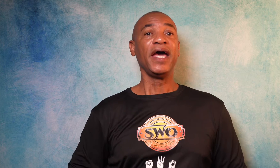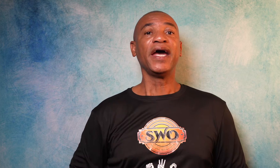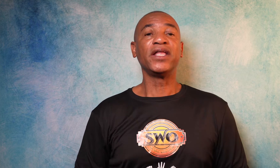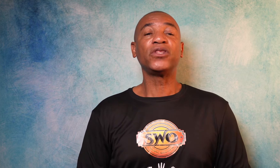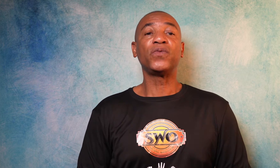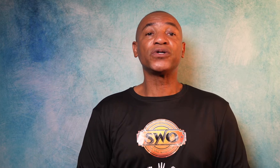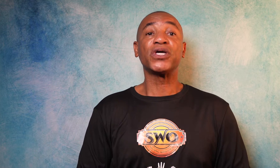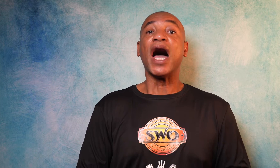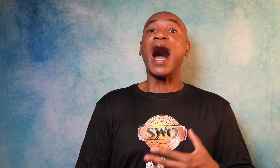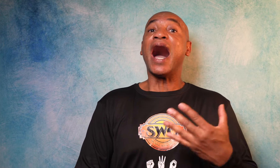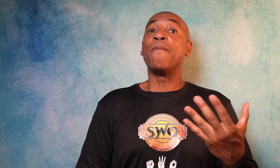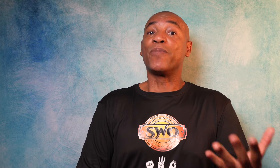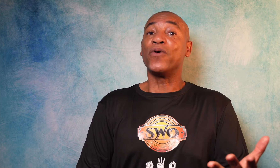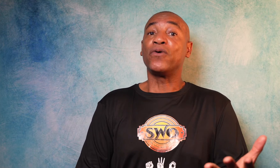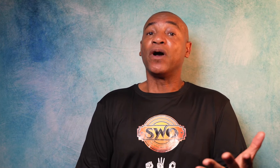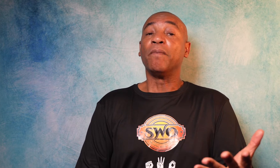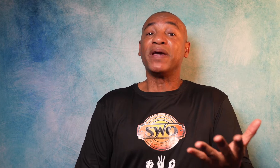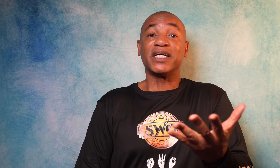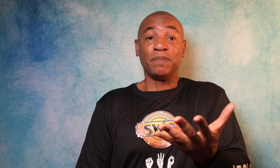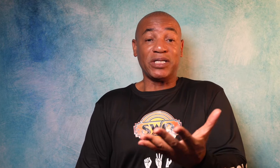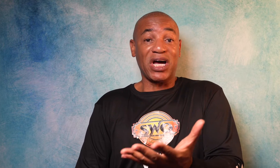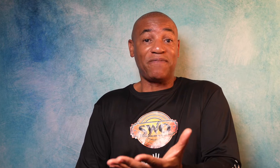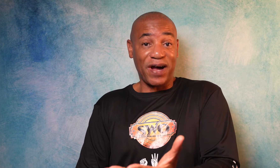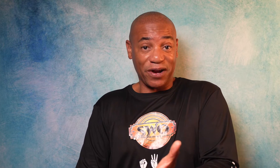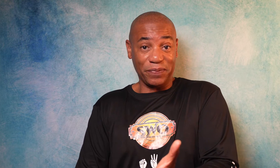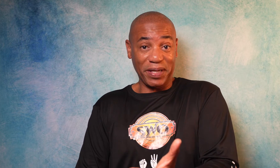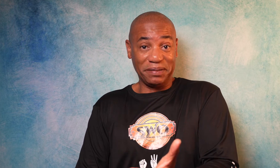In other words, I'm broke because my job fired me.